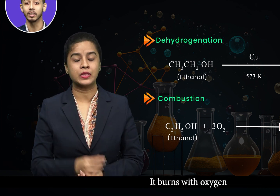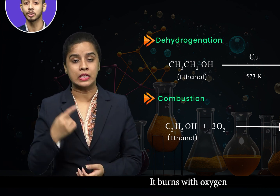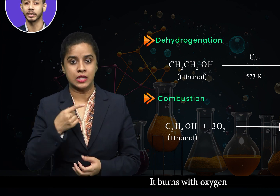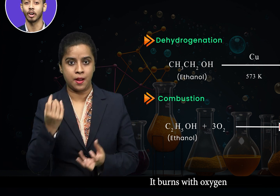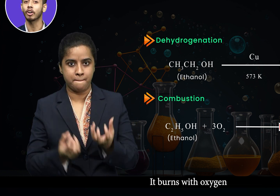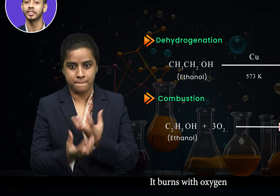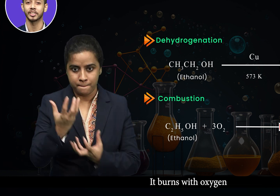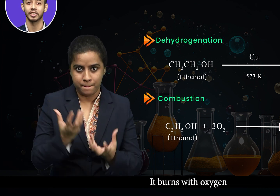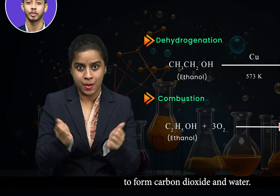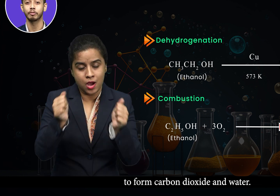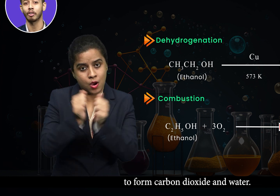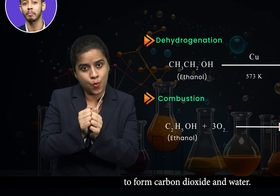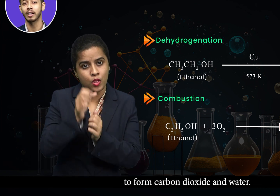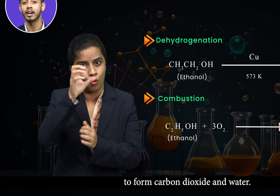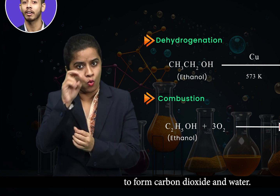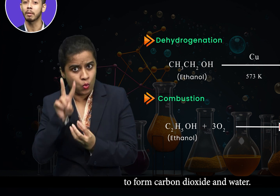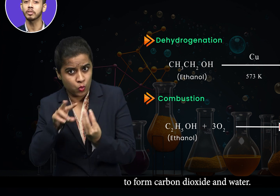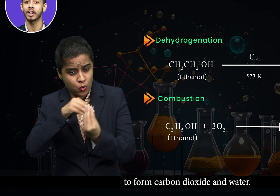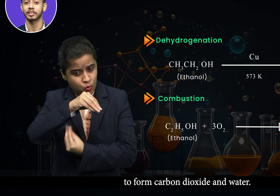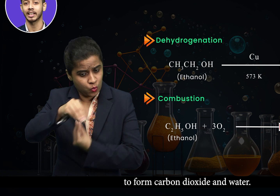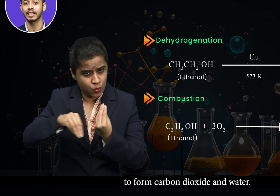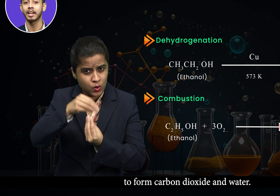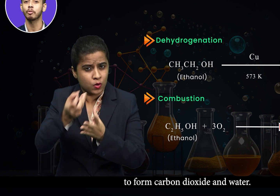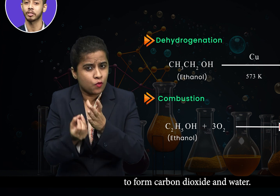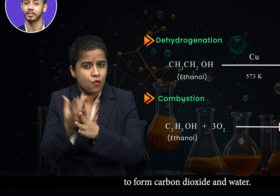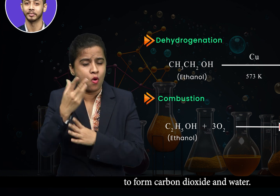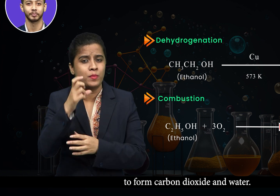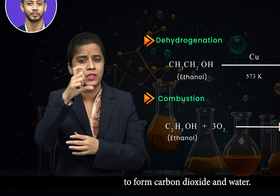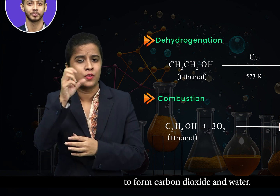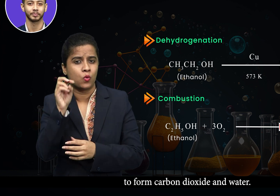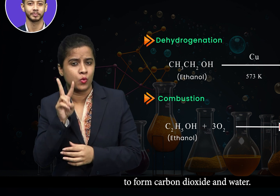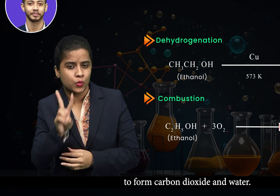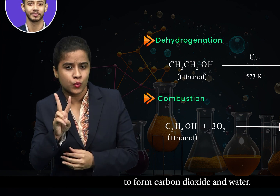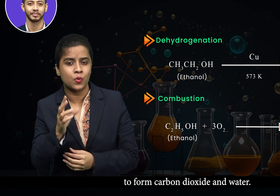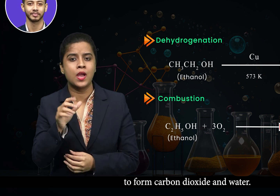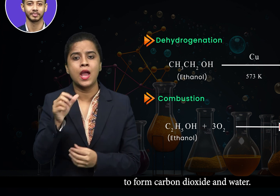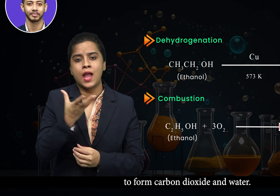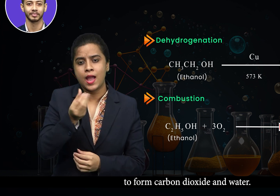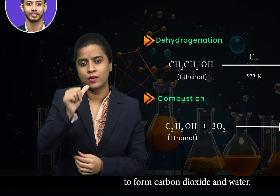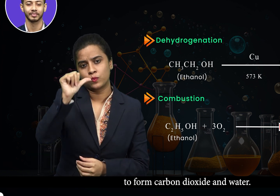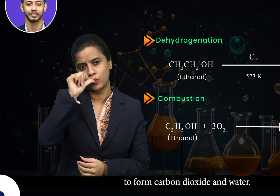It burns with oxygen to form carbon dioxide and water.